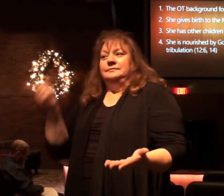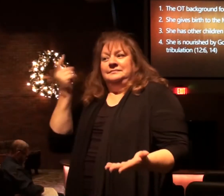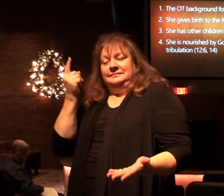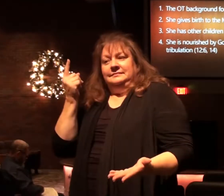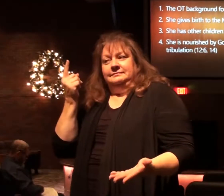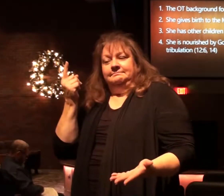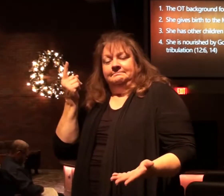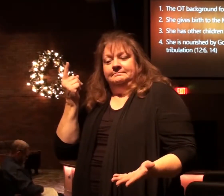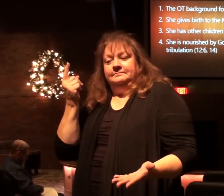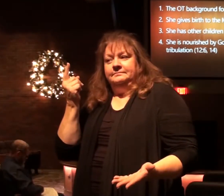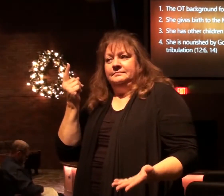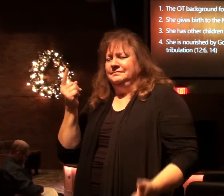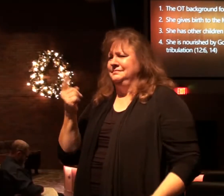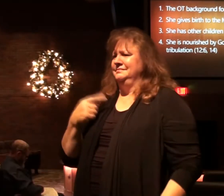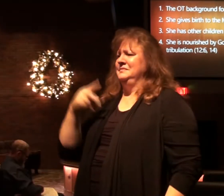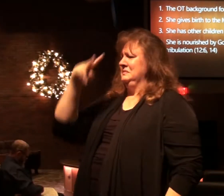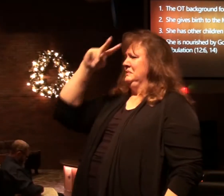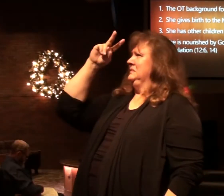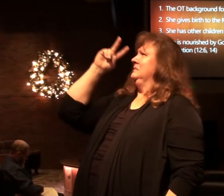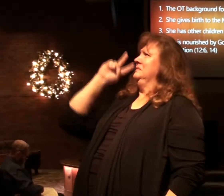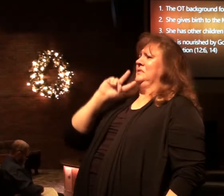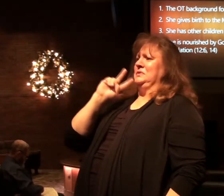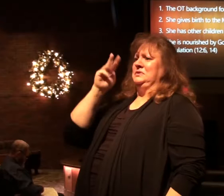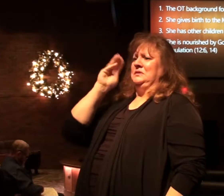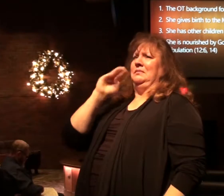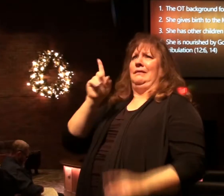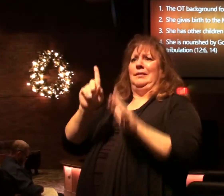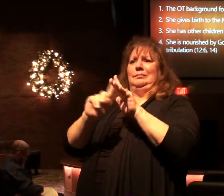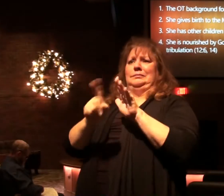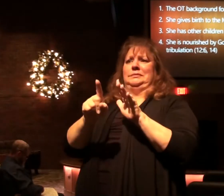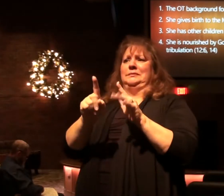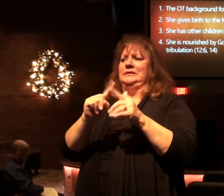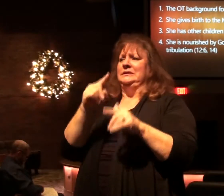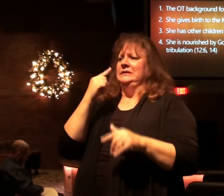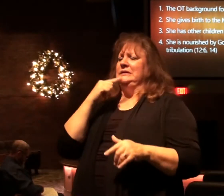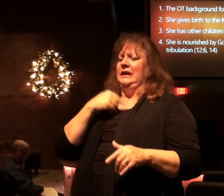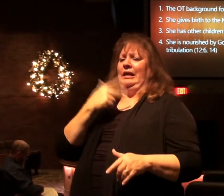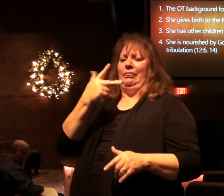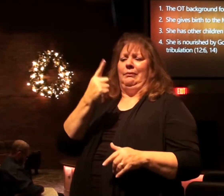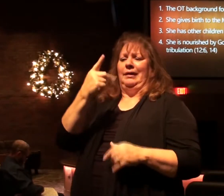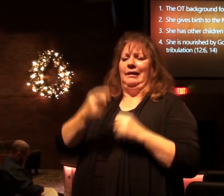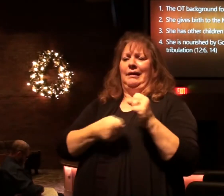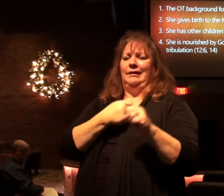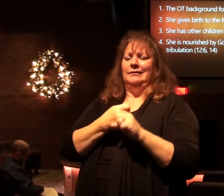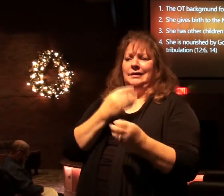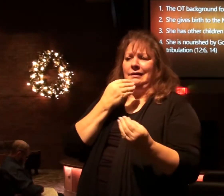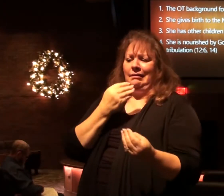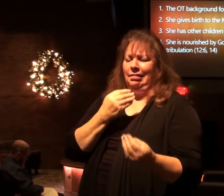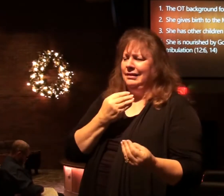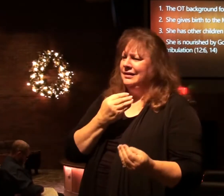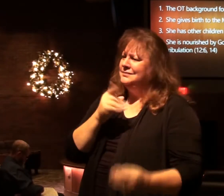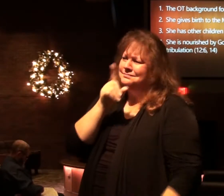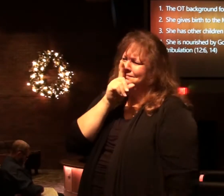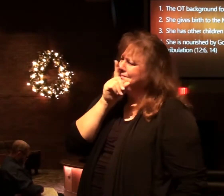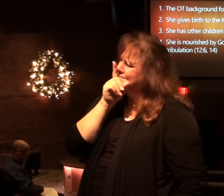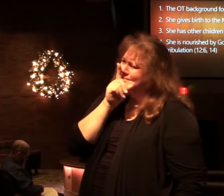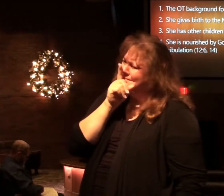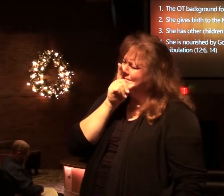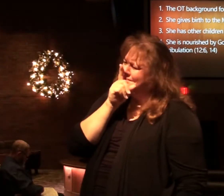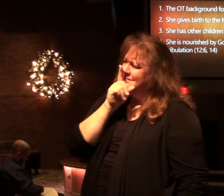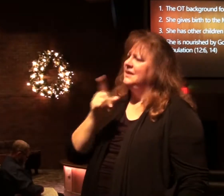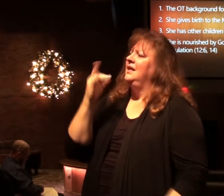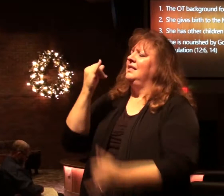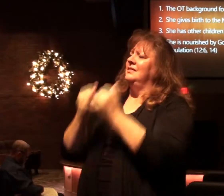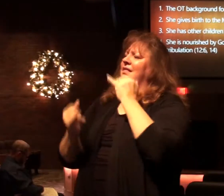no indication like the Virgin Mary fled into the wilderness and had 3.5 years of prophecy talking about the nation, the